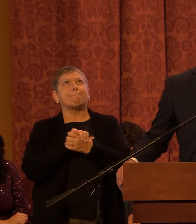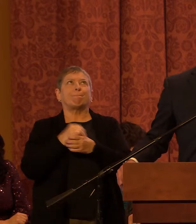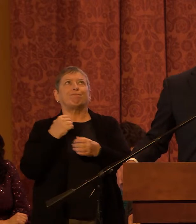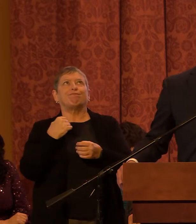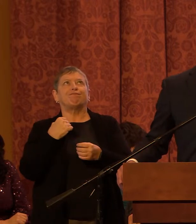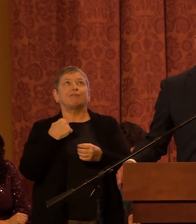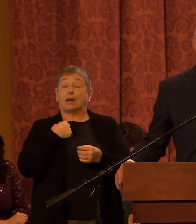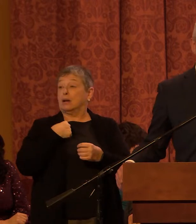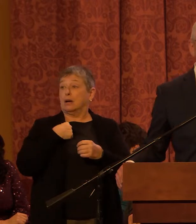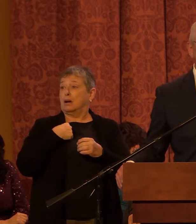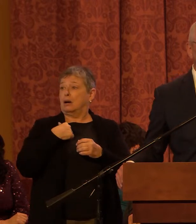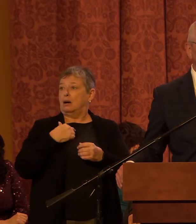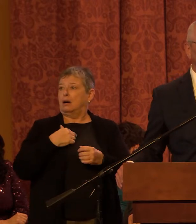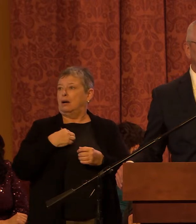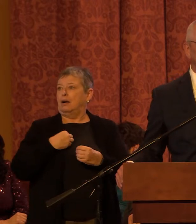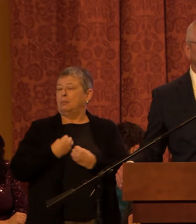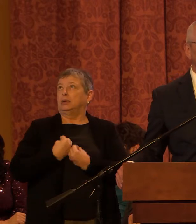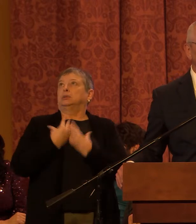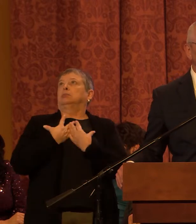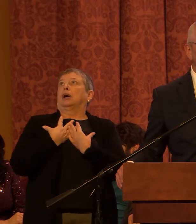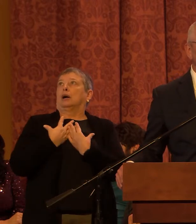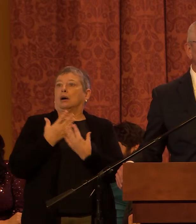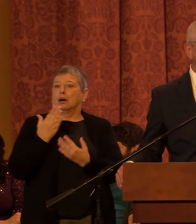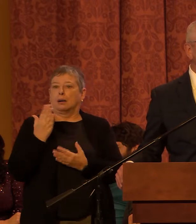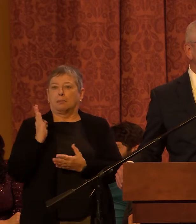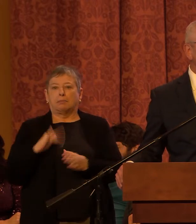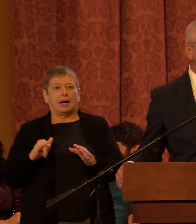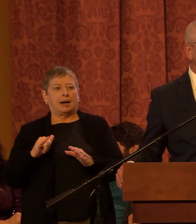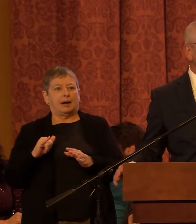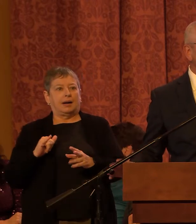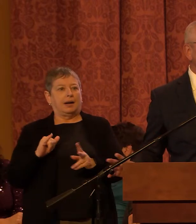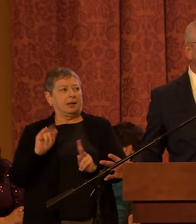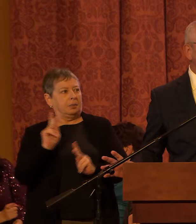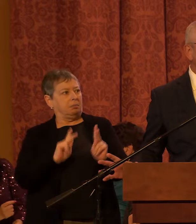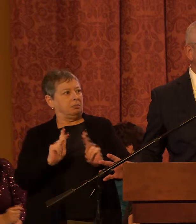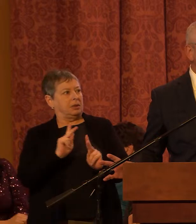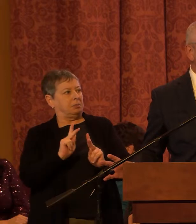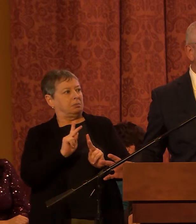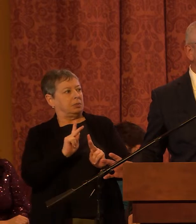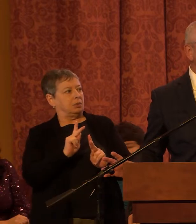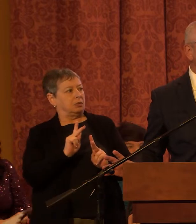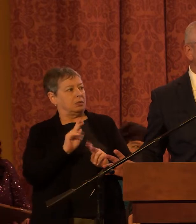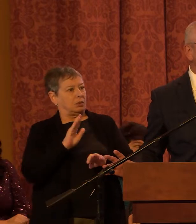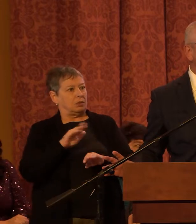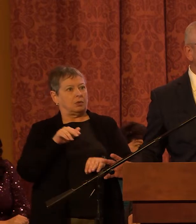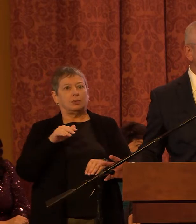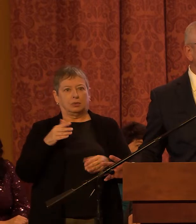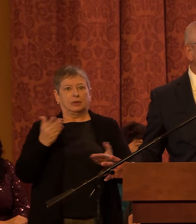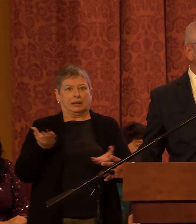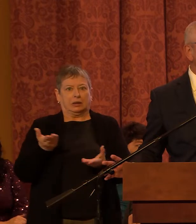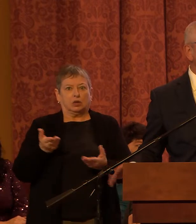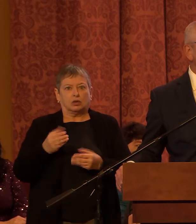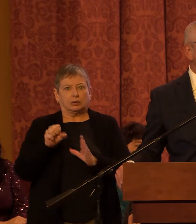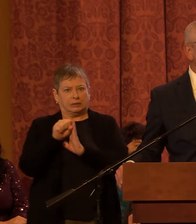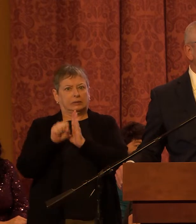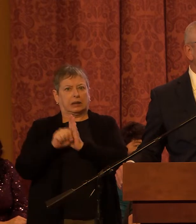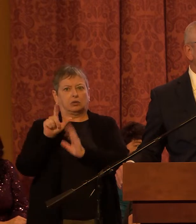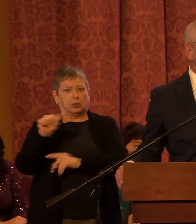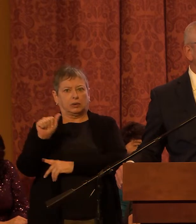I am inspired by the goodness and decency of the people of our state, and I say this all the time because it's true.